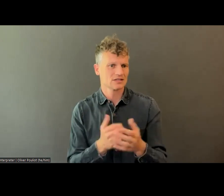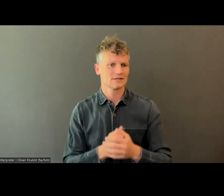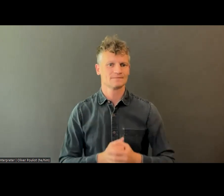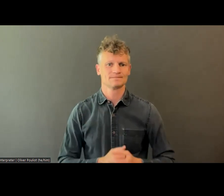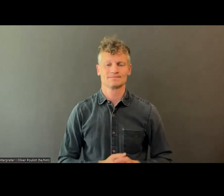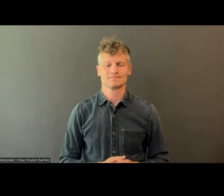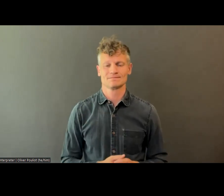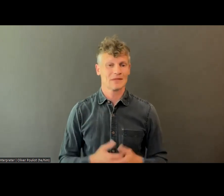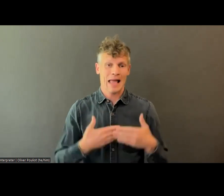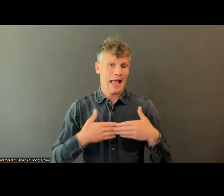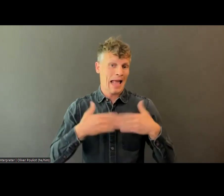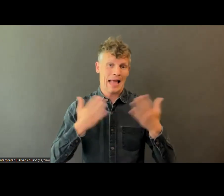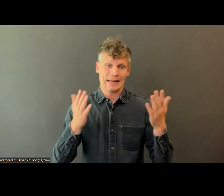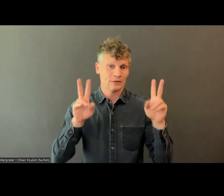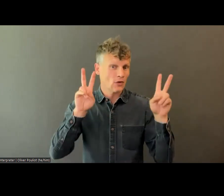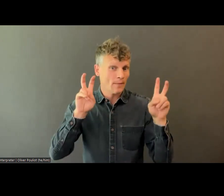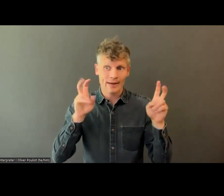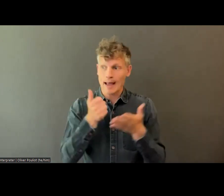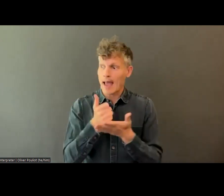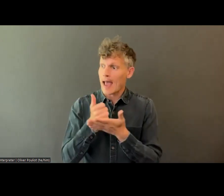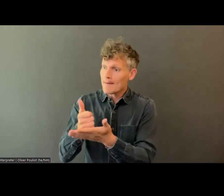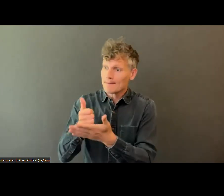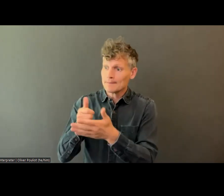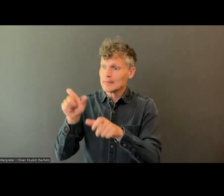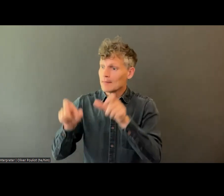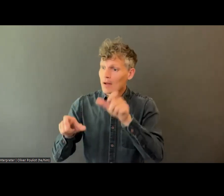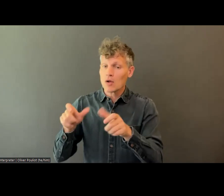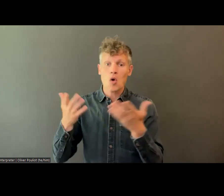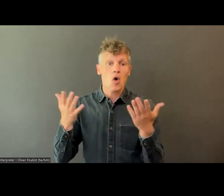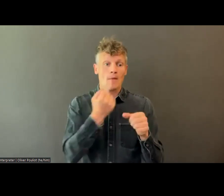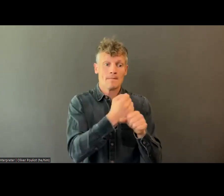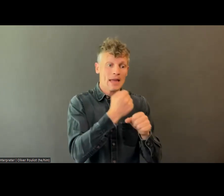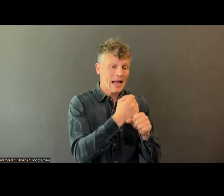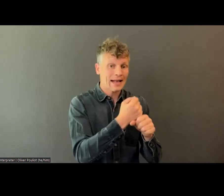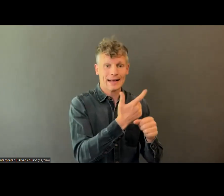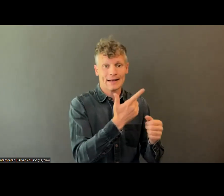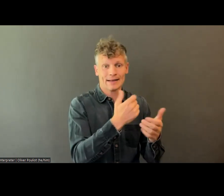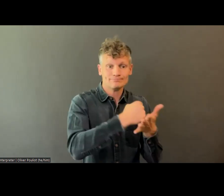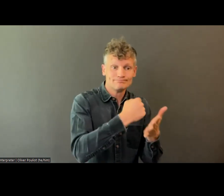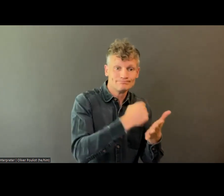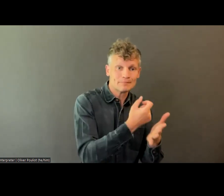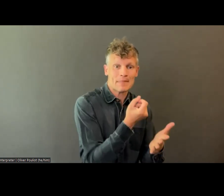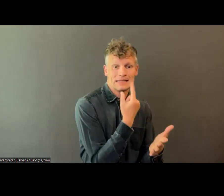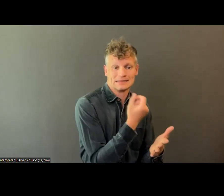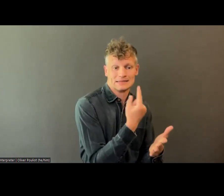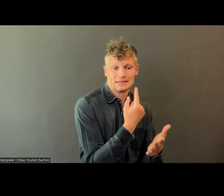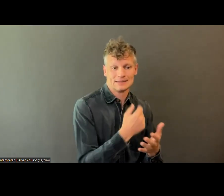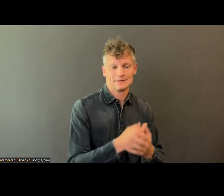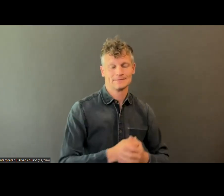course, it's really important that we think about accessibility by design of